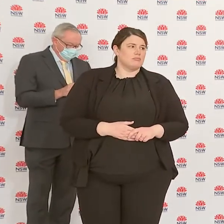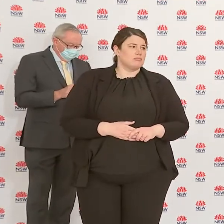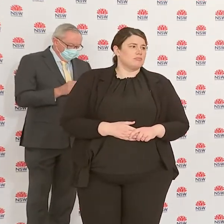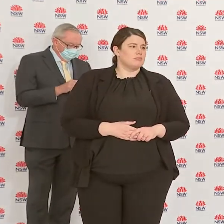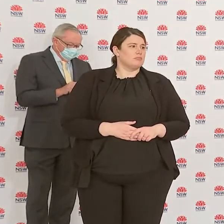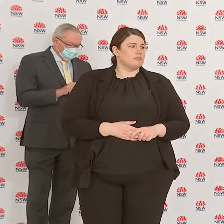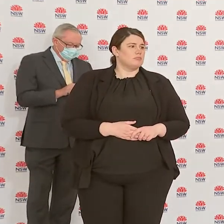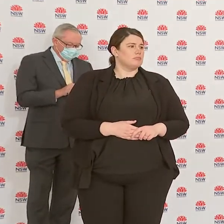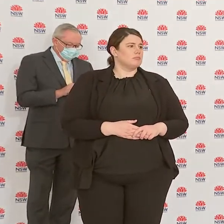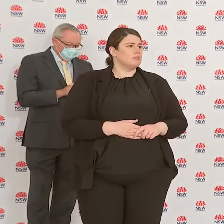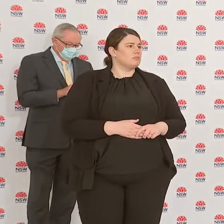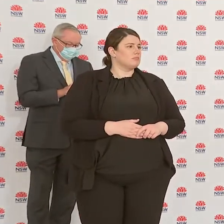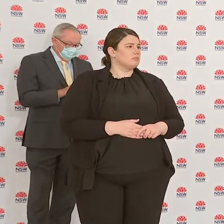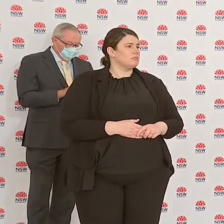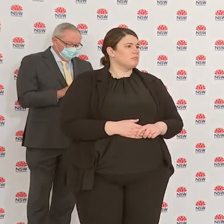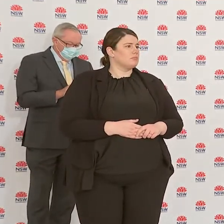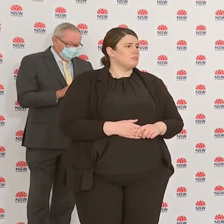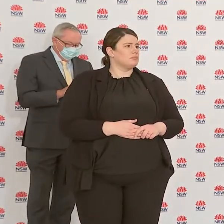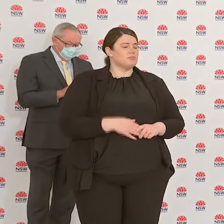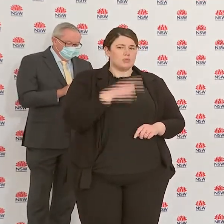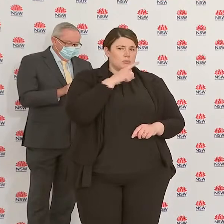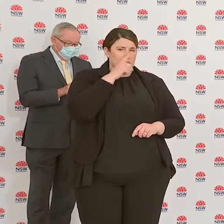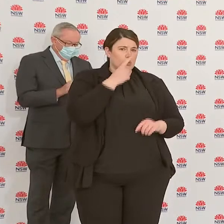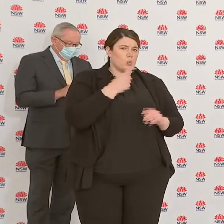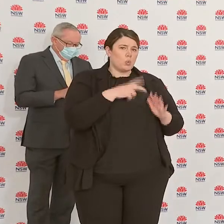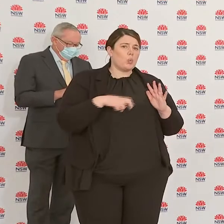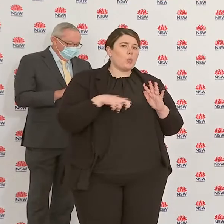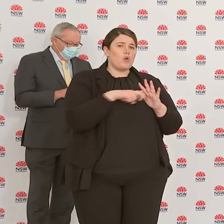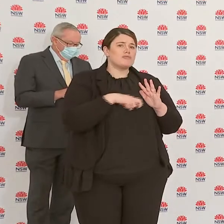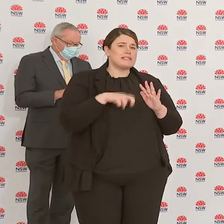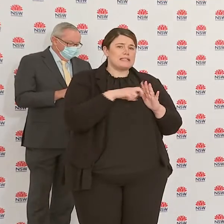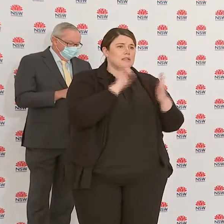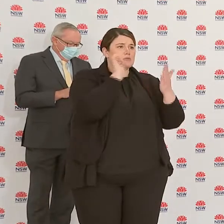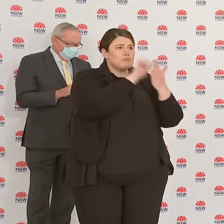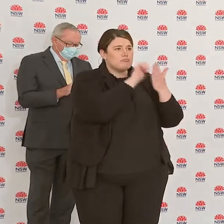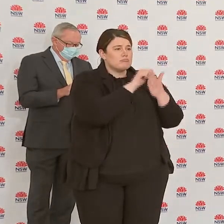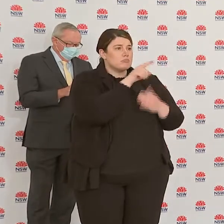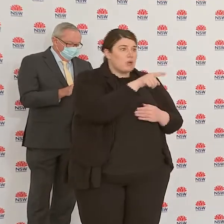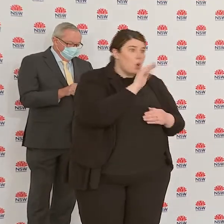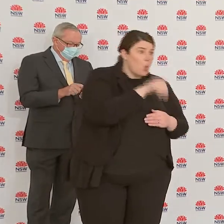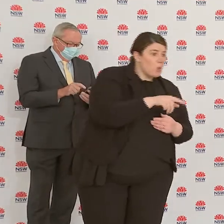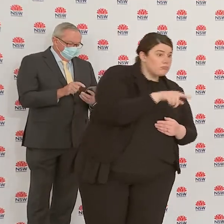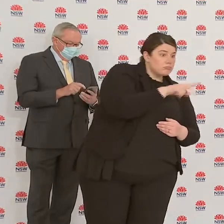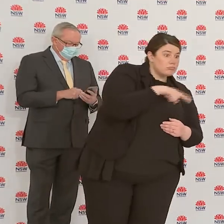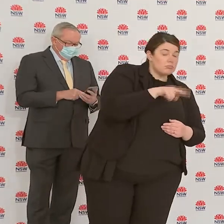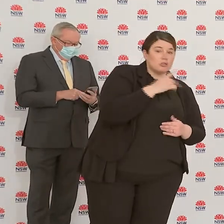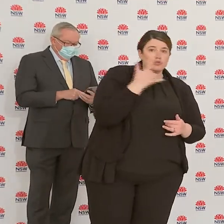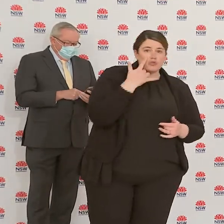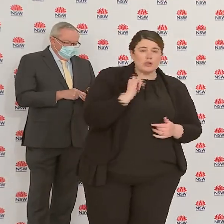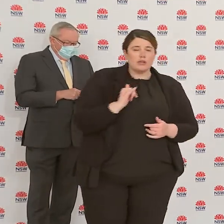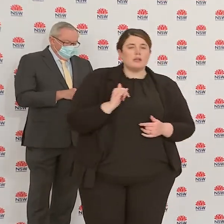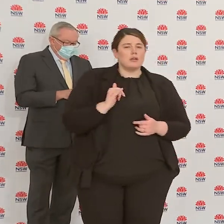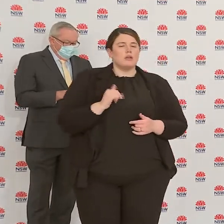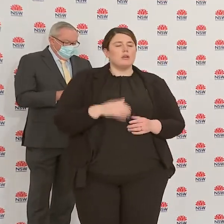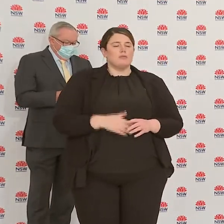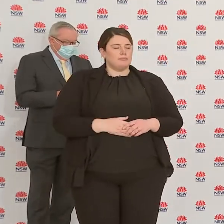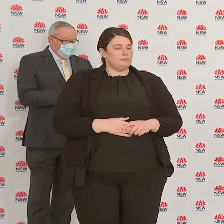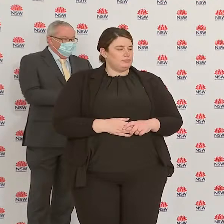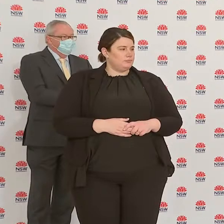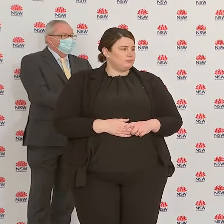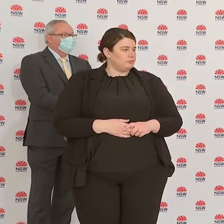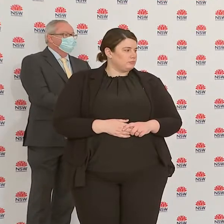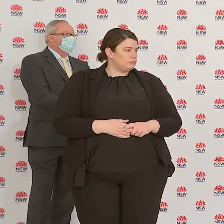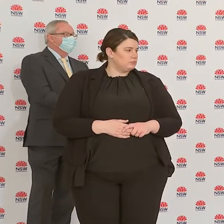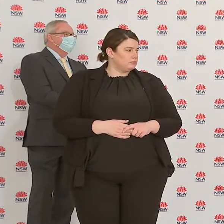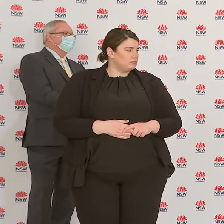who are quarantining for 14 days. Okay, so just to be clear, the stay-at-home, because there's sometimes a confusion in the public about this,